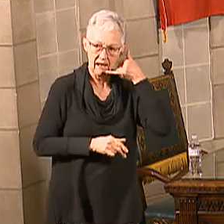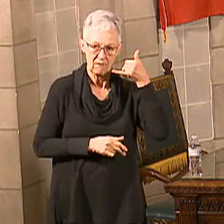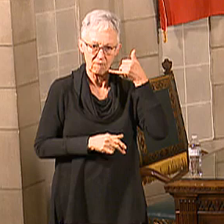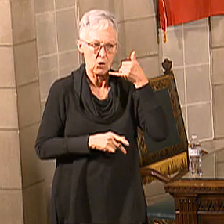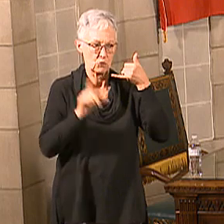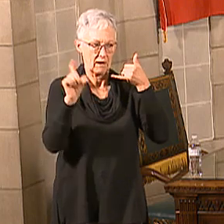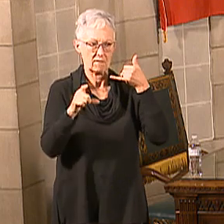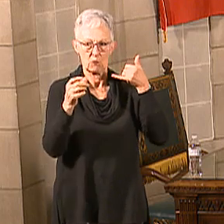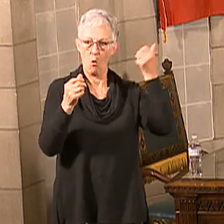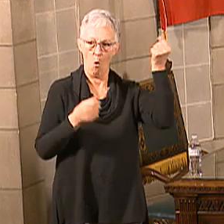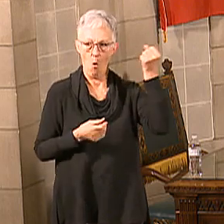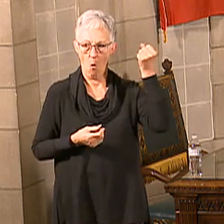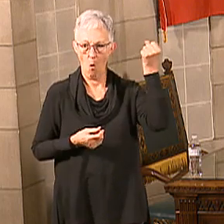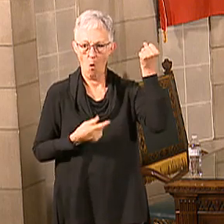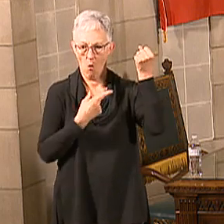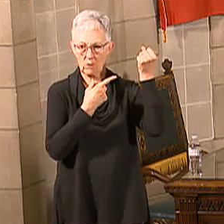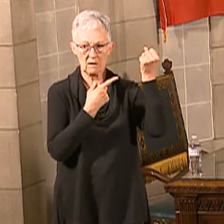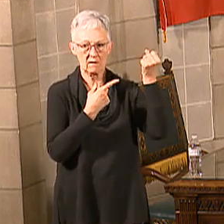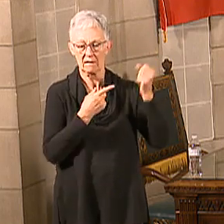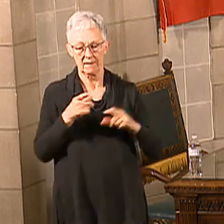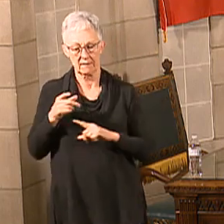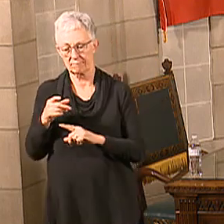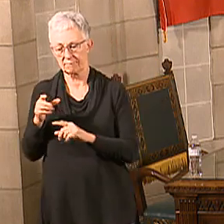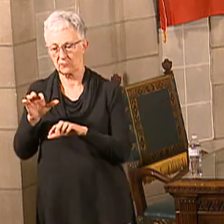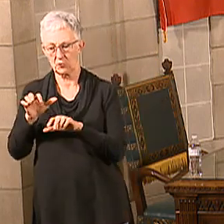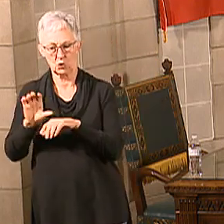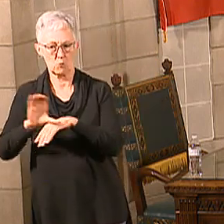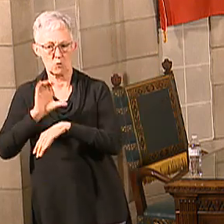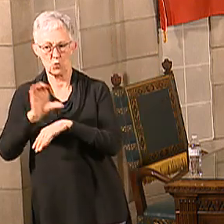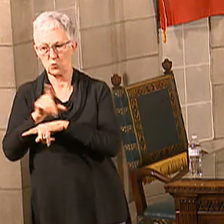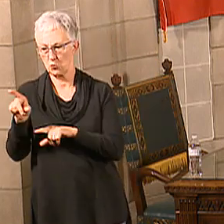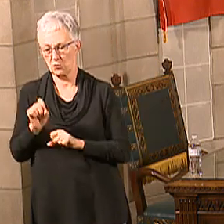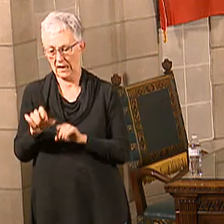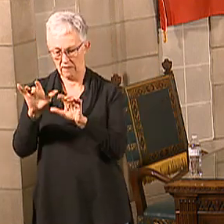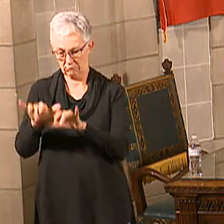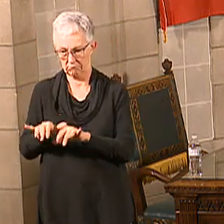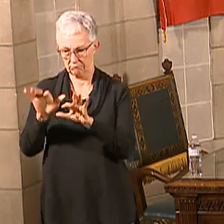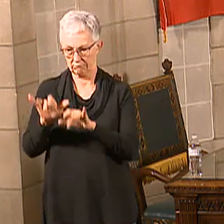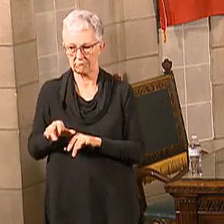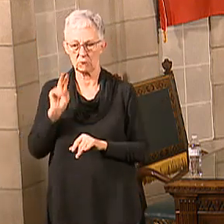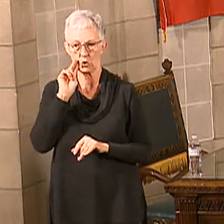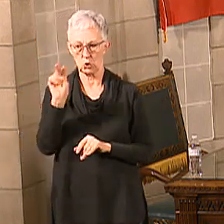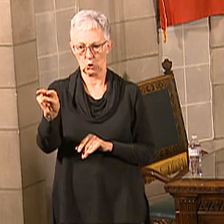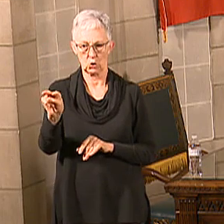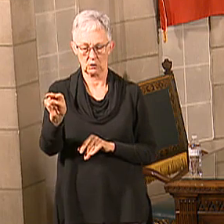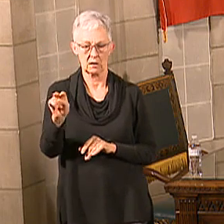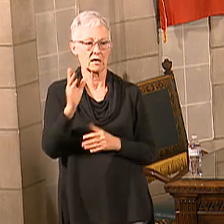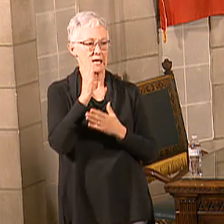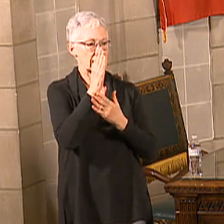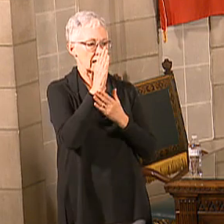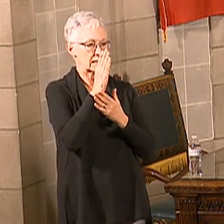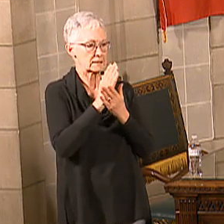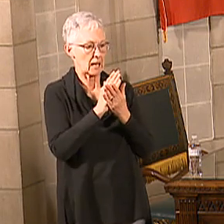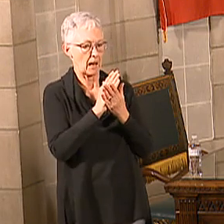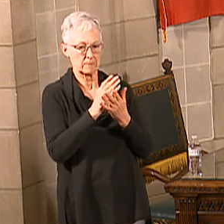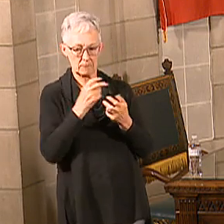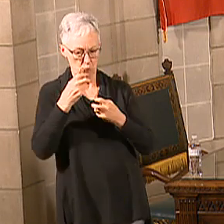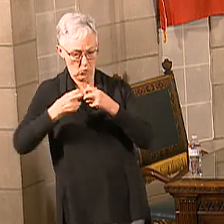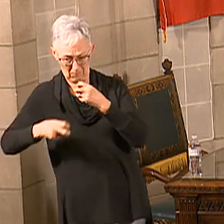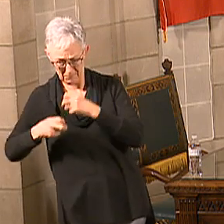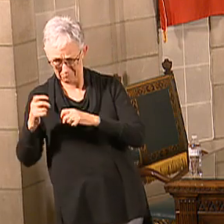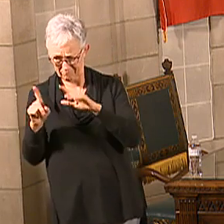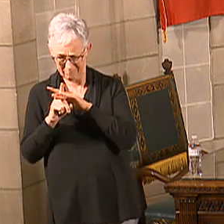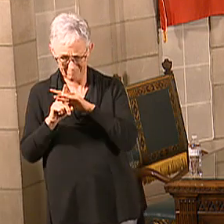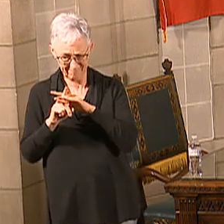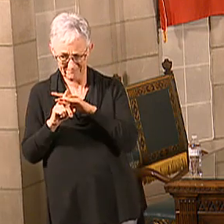are working on the telephones to address issues that really can't be determined underneath the claim. Whenever